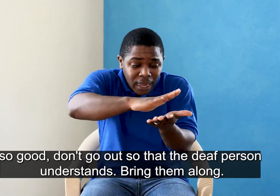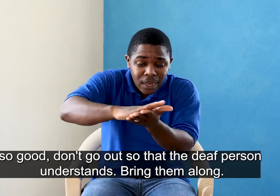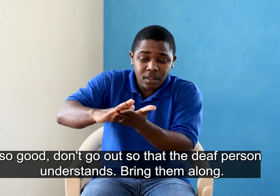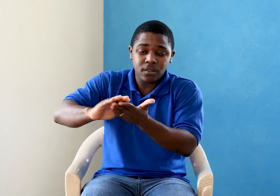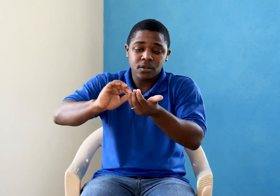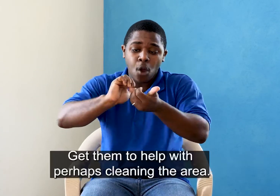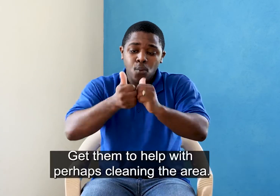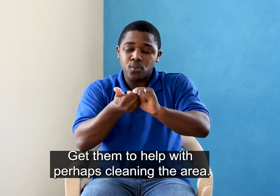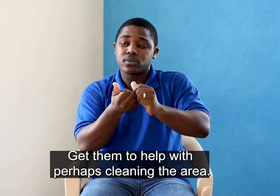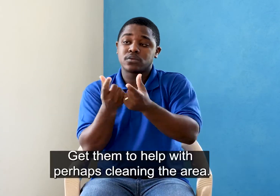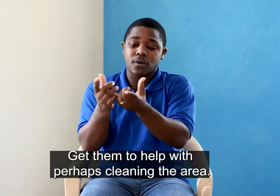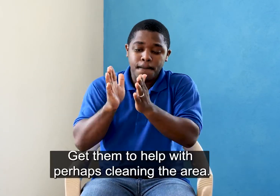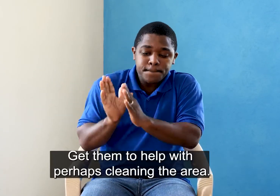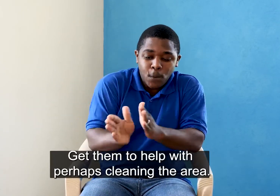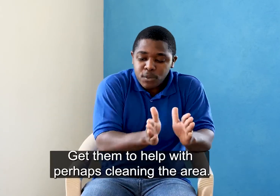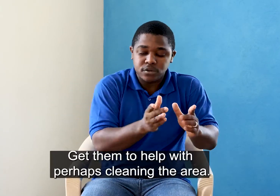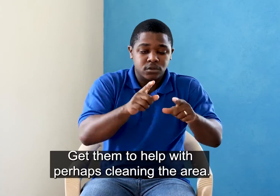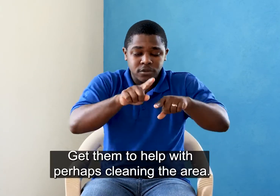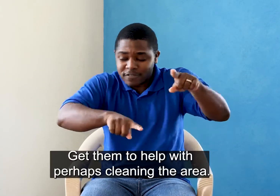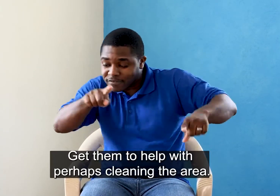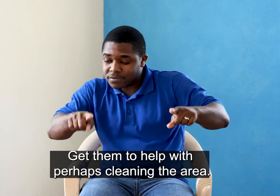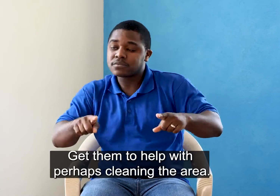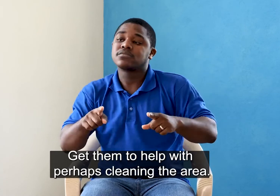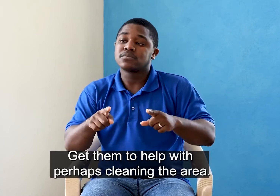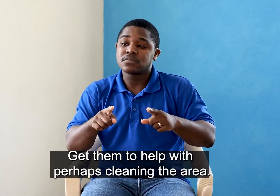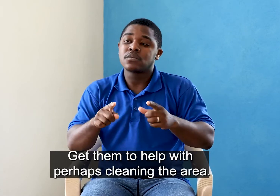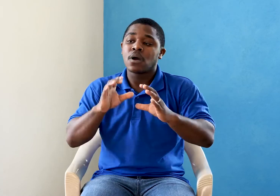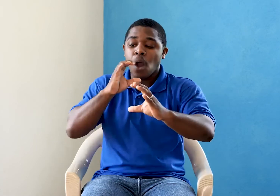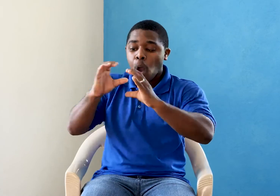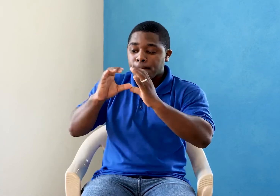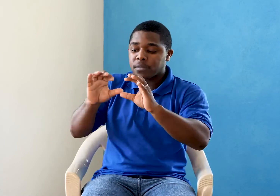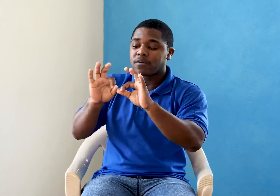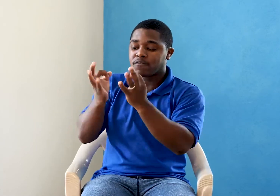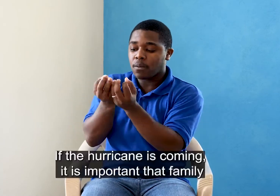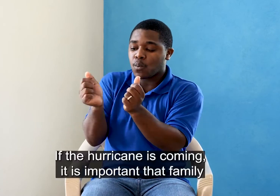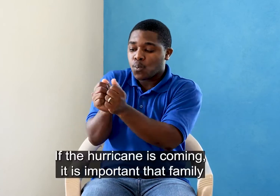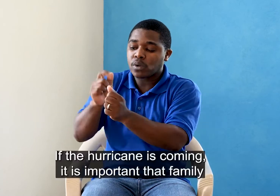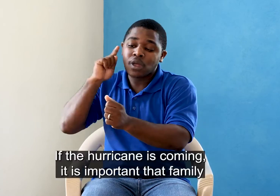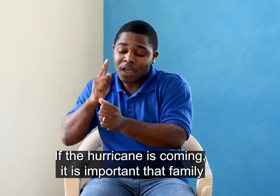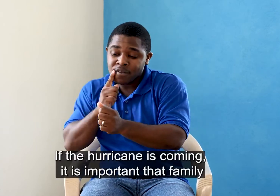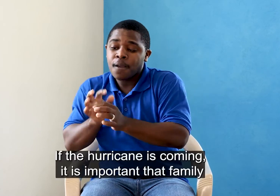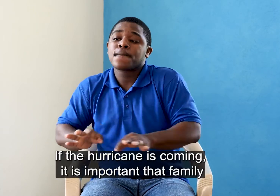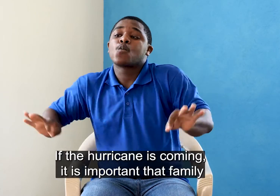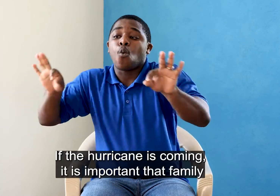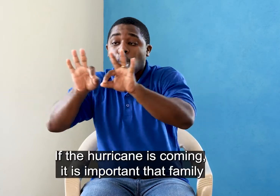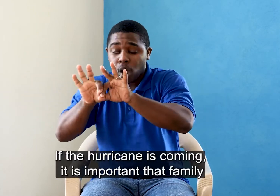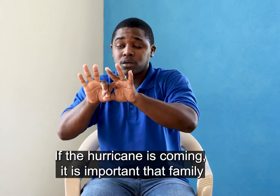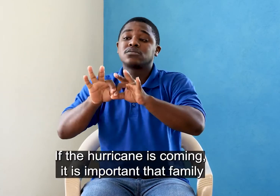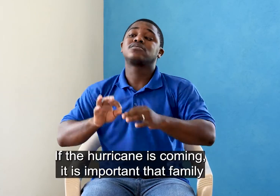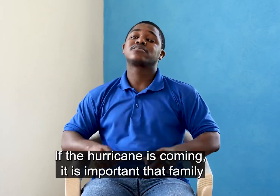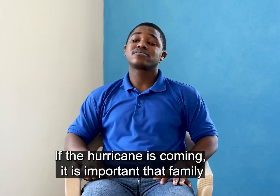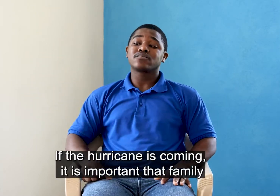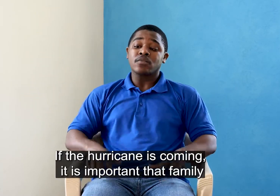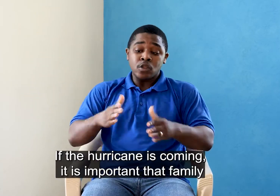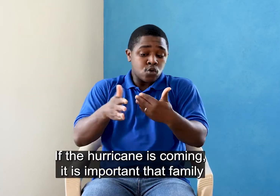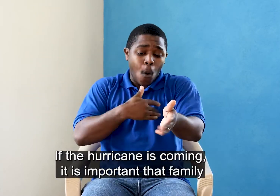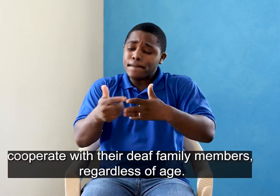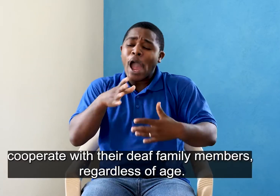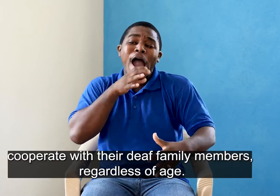along, get them to help with perhaps cleaning the area. If a hurricane is coming, it is important that the family cooperates